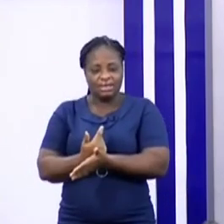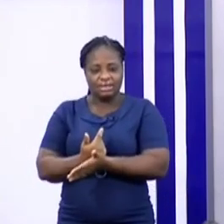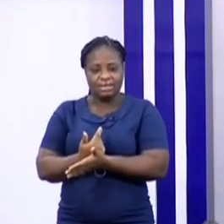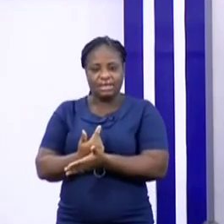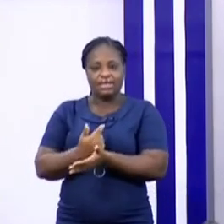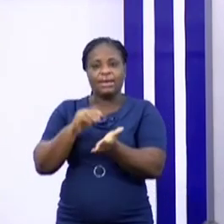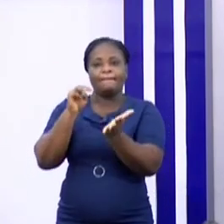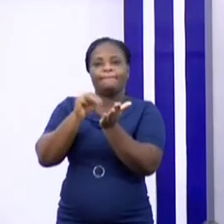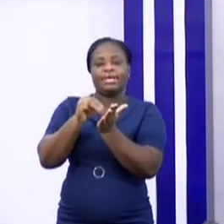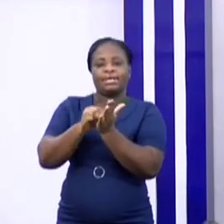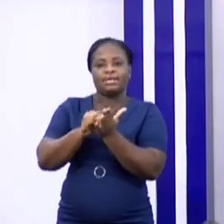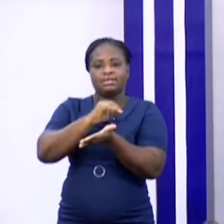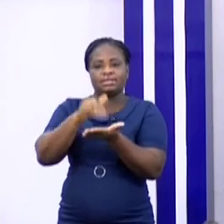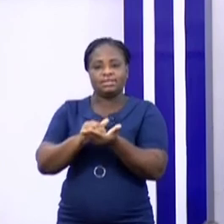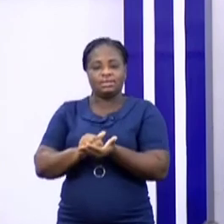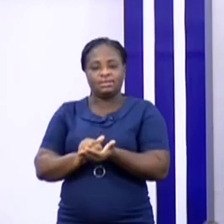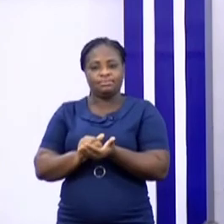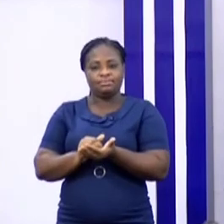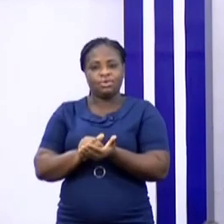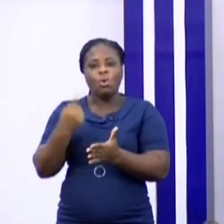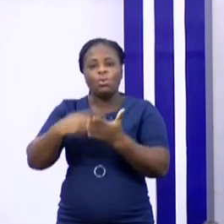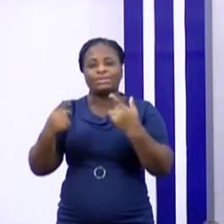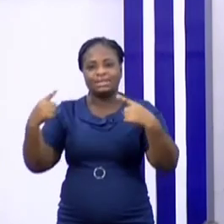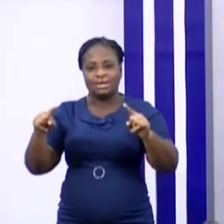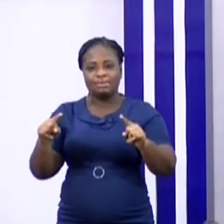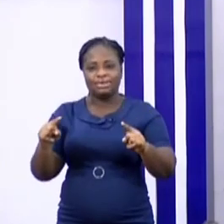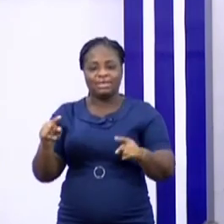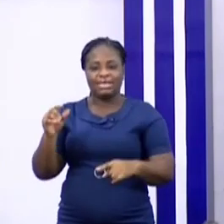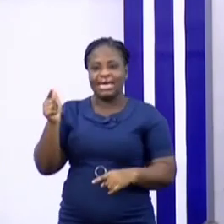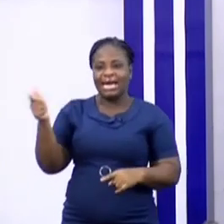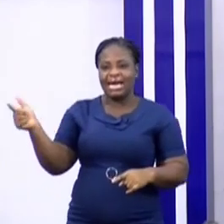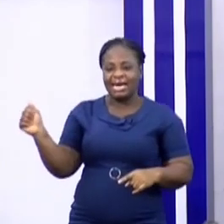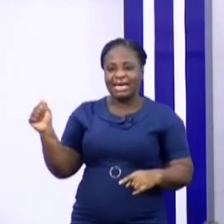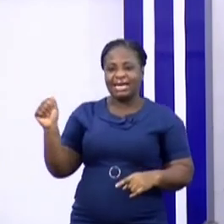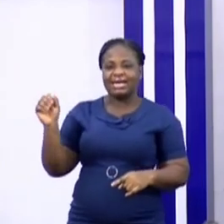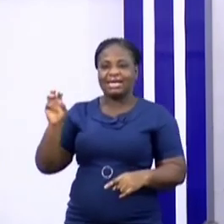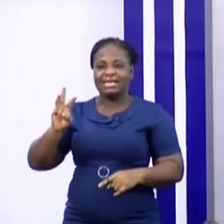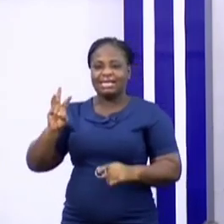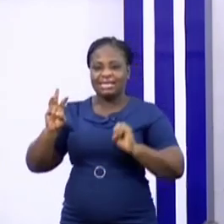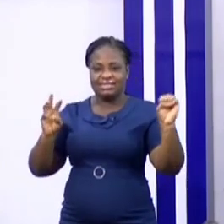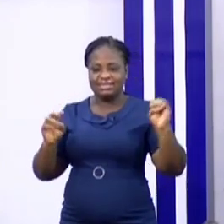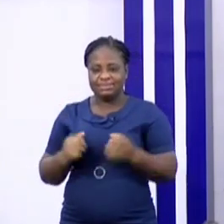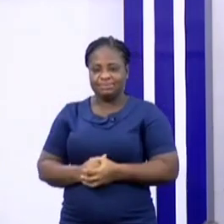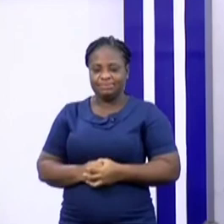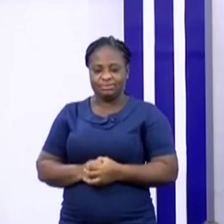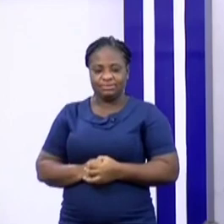medical center. Let me give you a breakdown of what's happening in Ghana East, which is the largest center currently